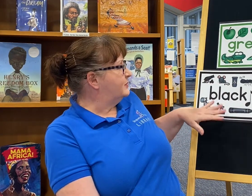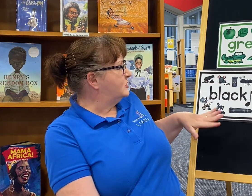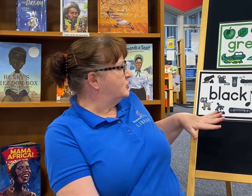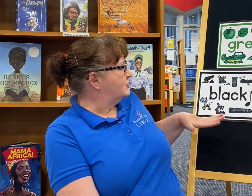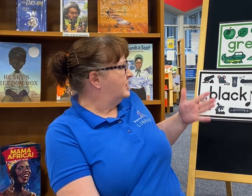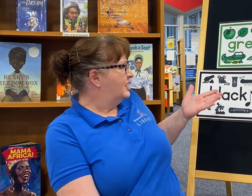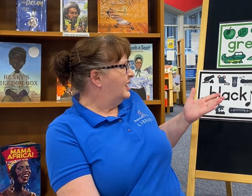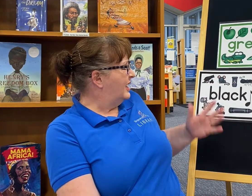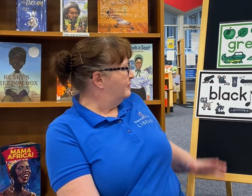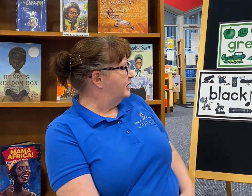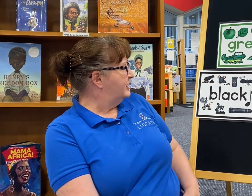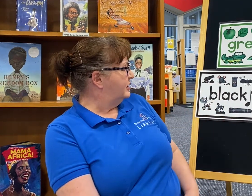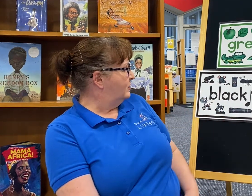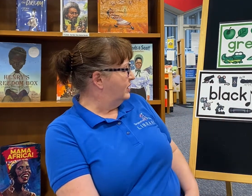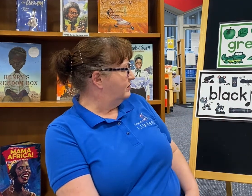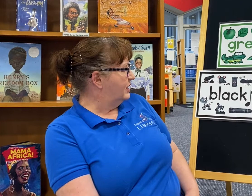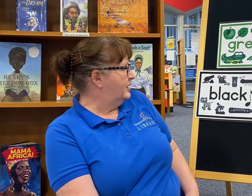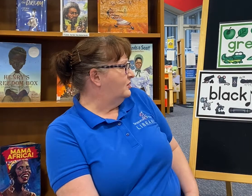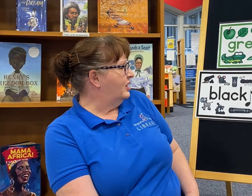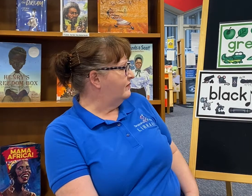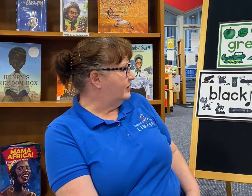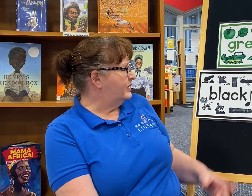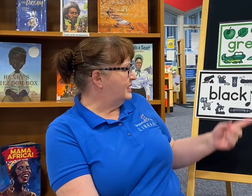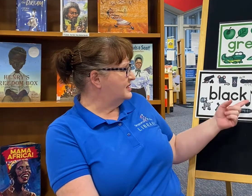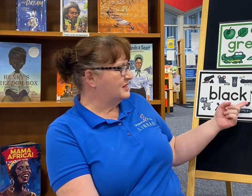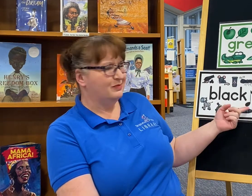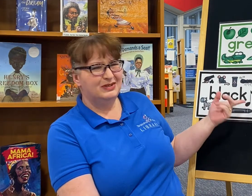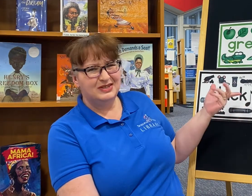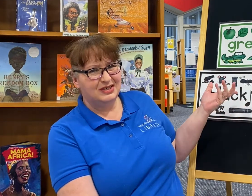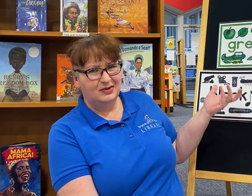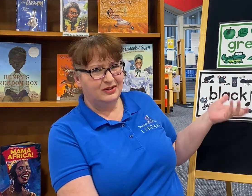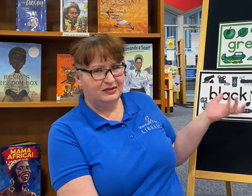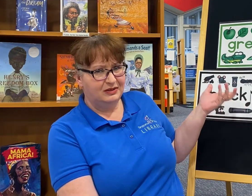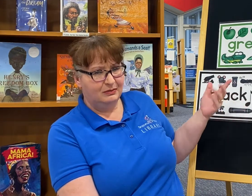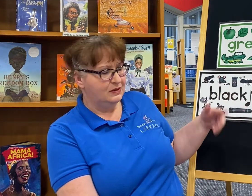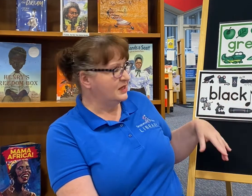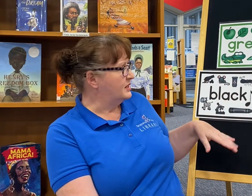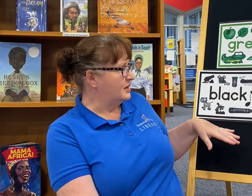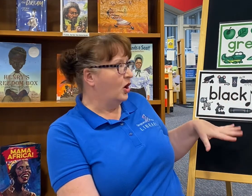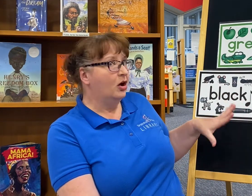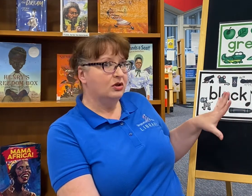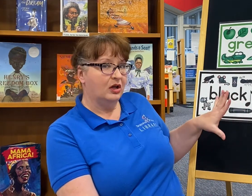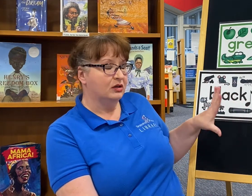pictures. I don't love them because it's a music note and music is all colors.